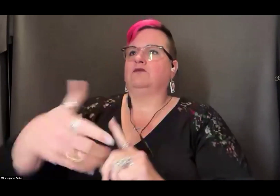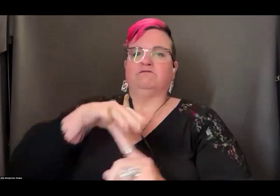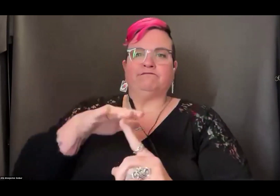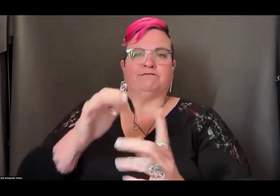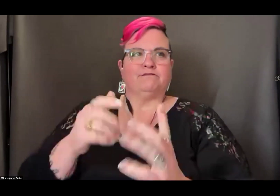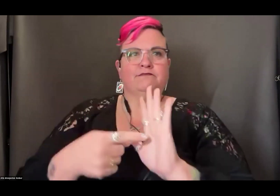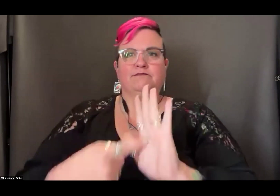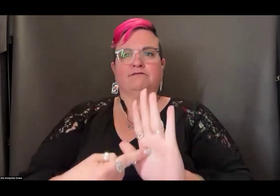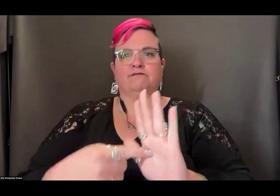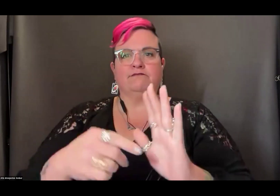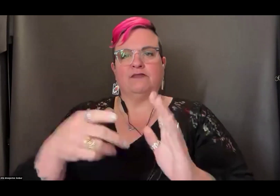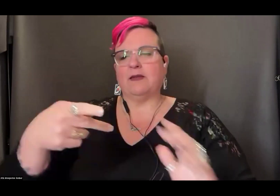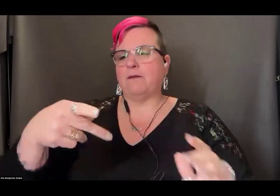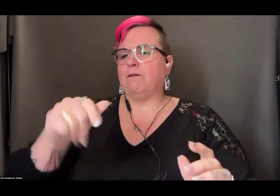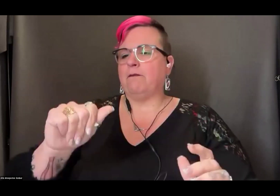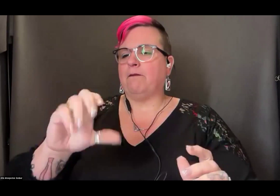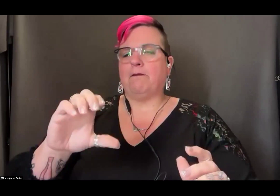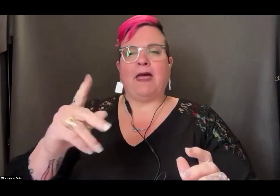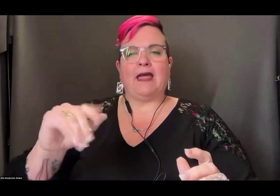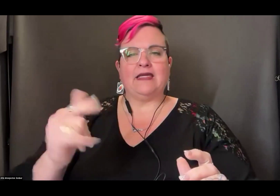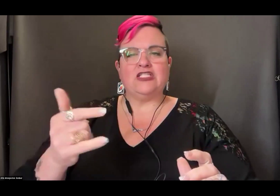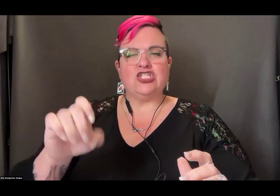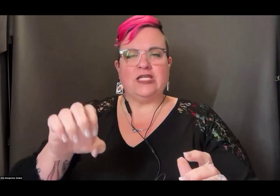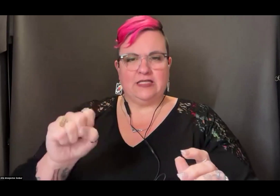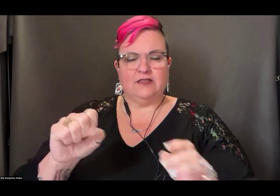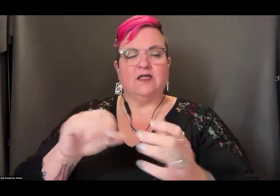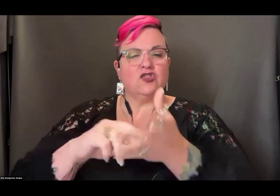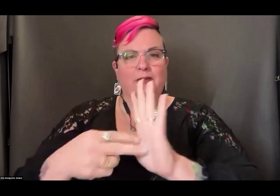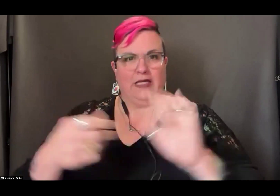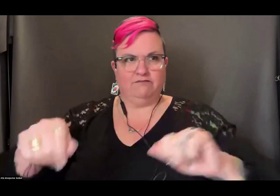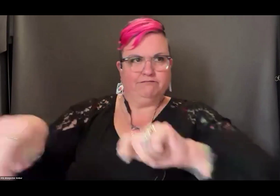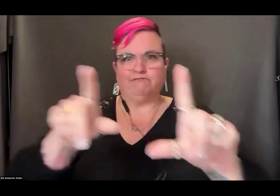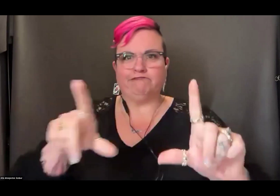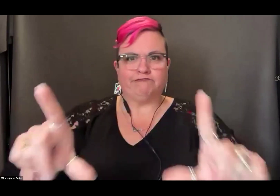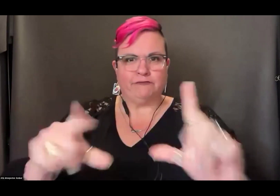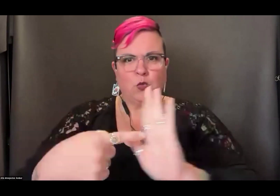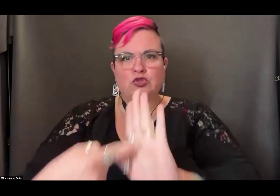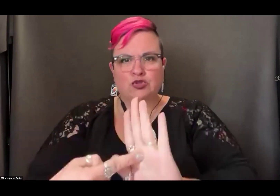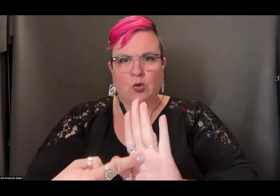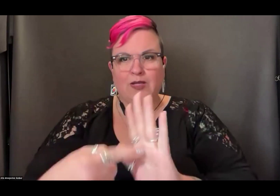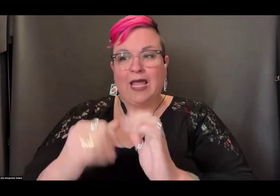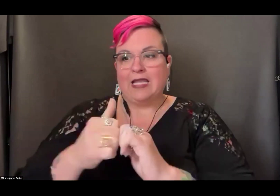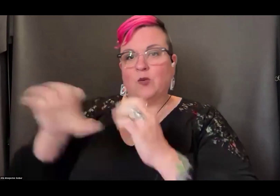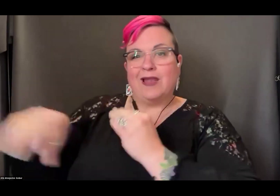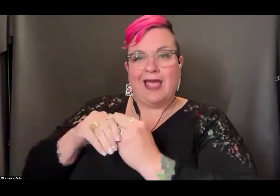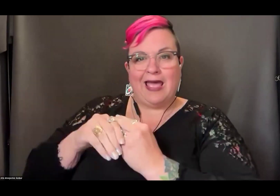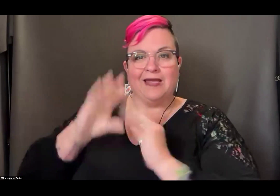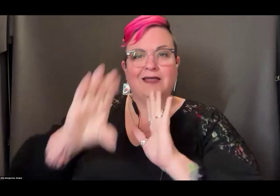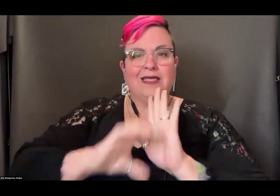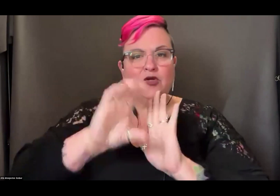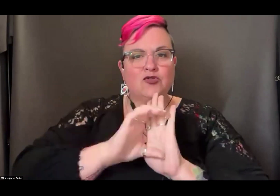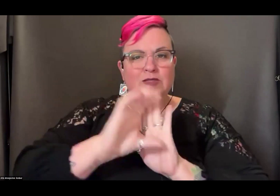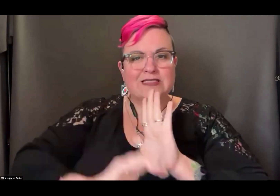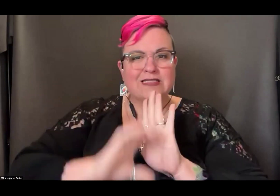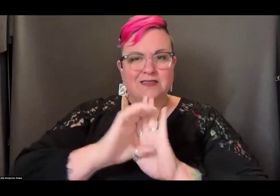platter, the packaging. Furthermore, you want to also, if you want to add characteristics